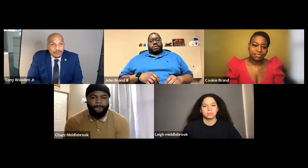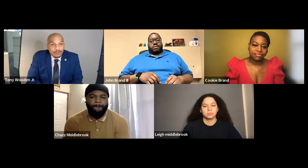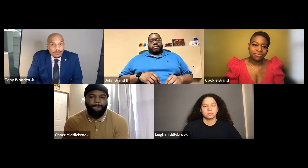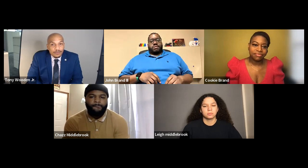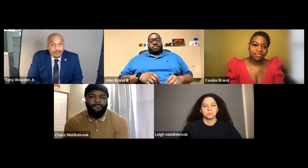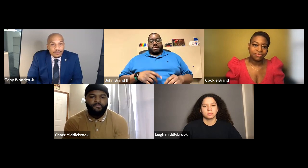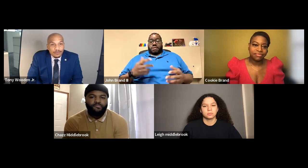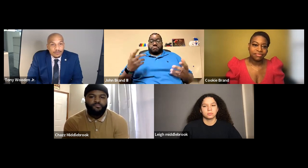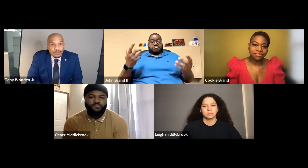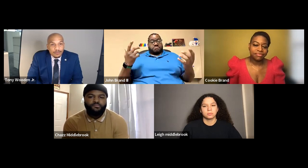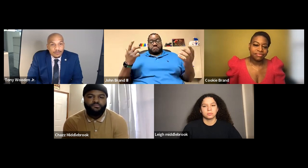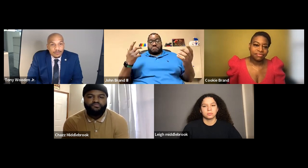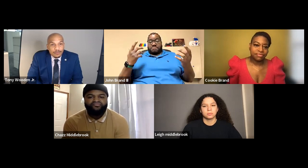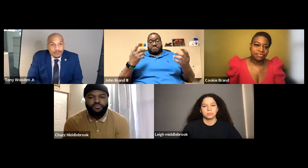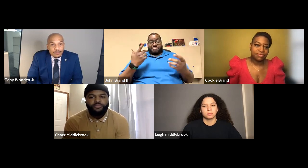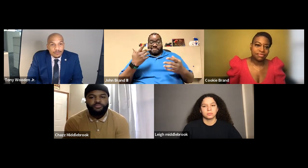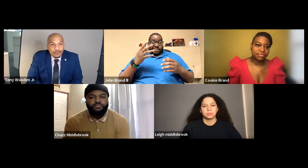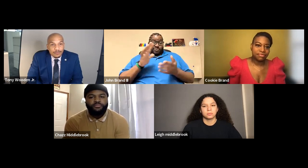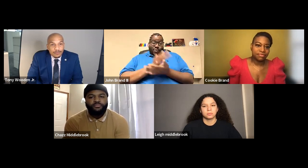so communication wasn't an issue.